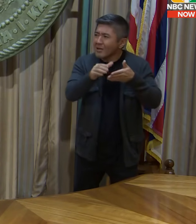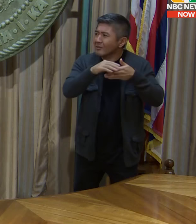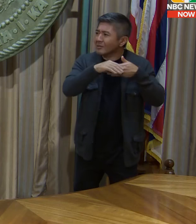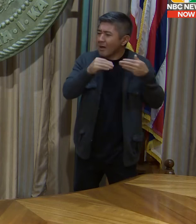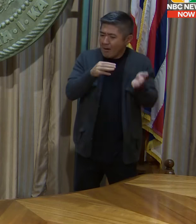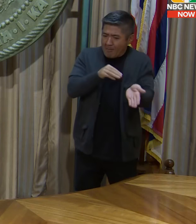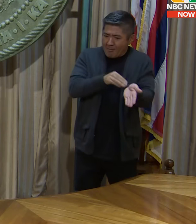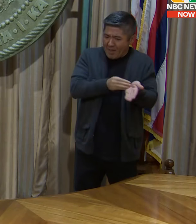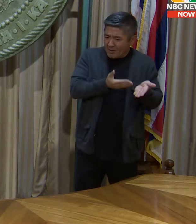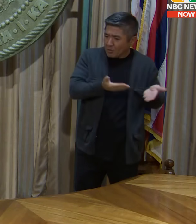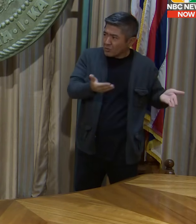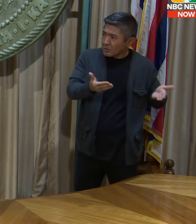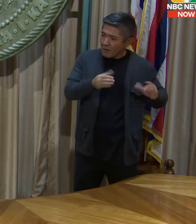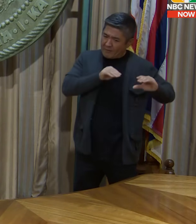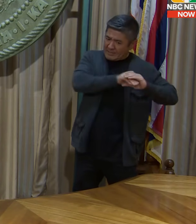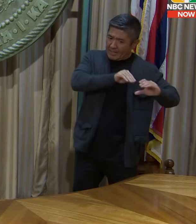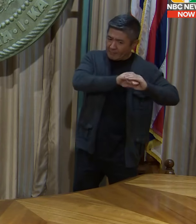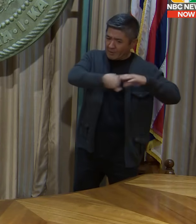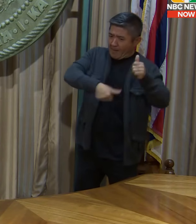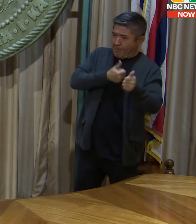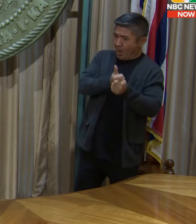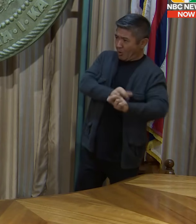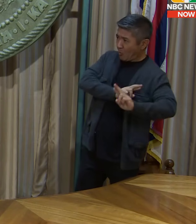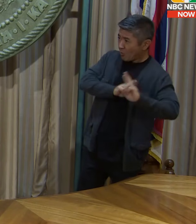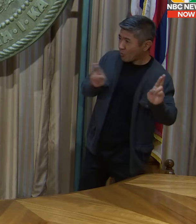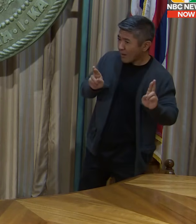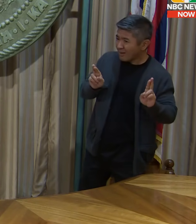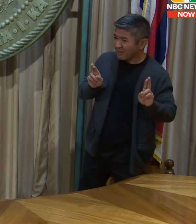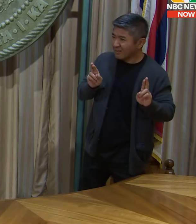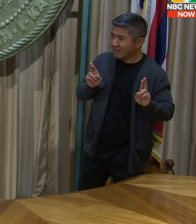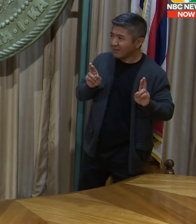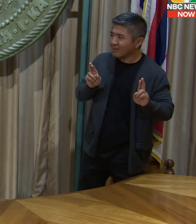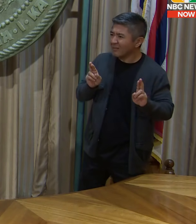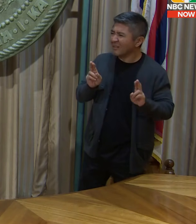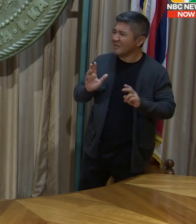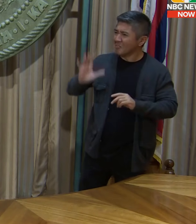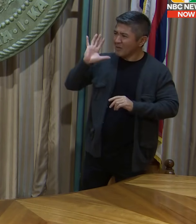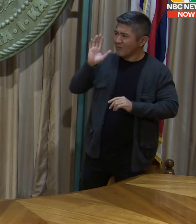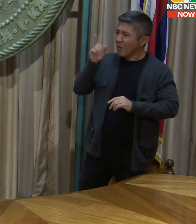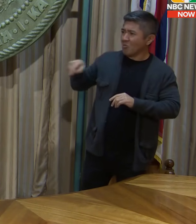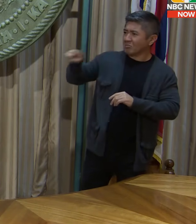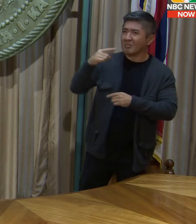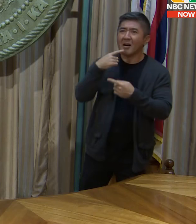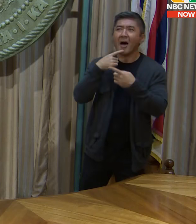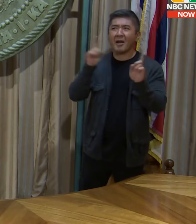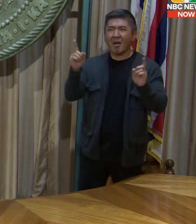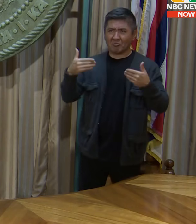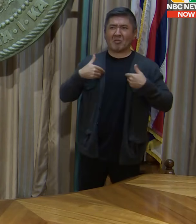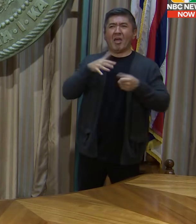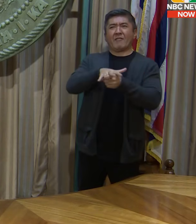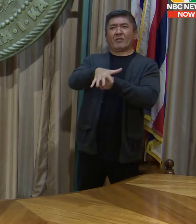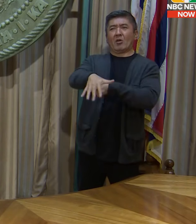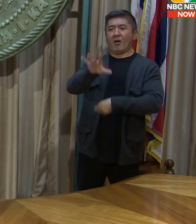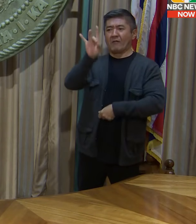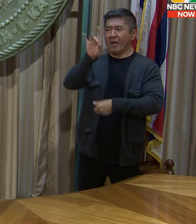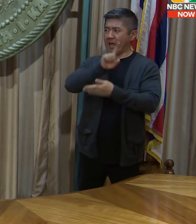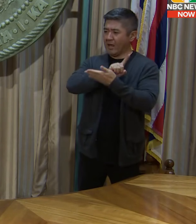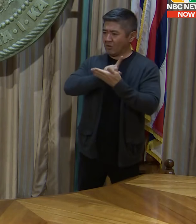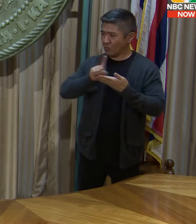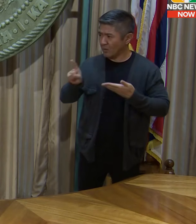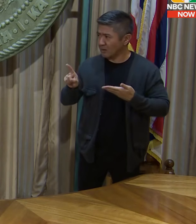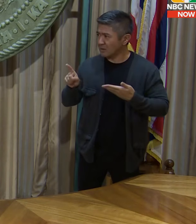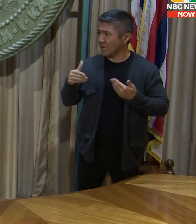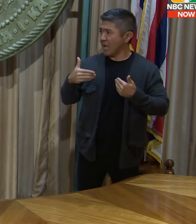supplies and equipment. Back then, we were told there's enough emergency items to last 8 weeks and enough suits and